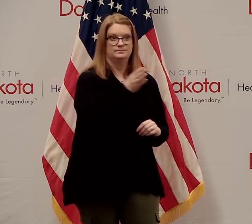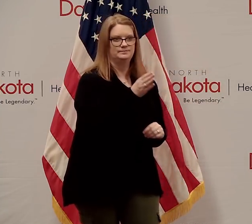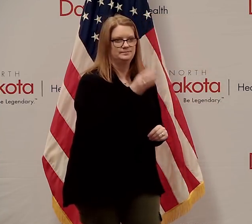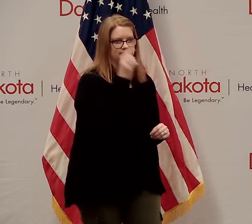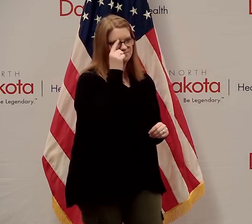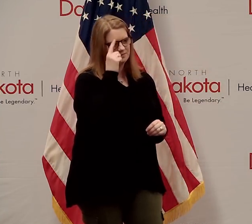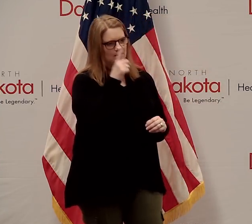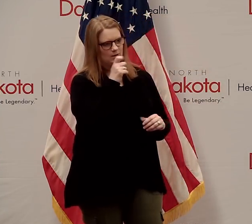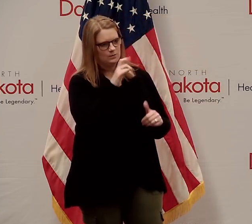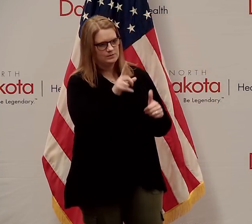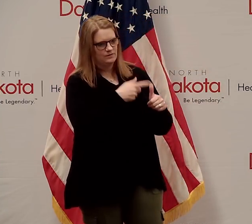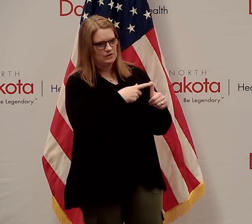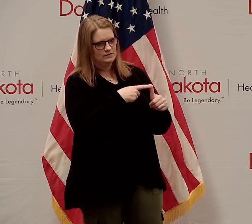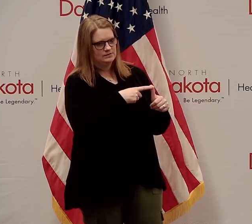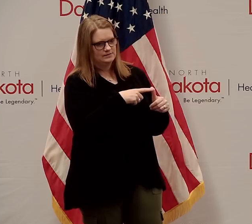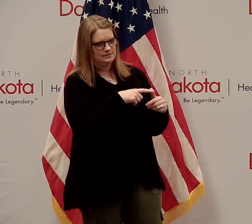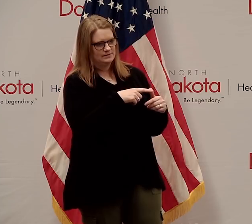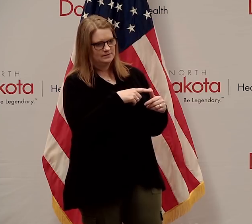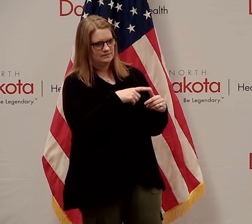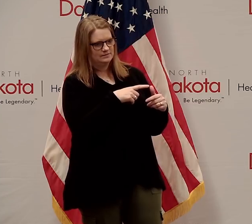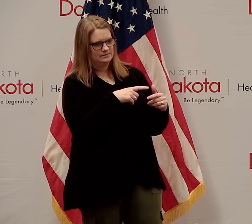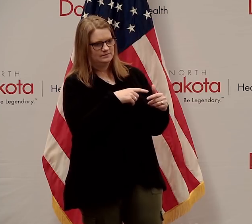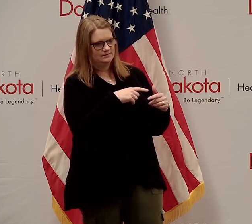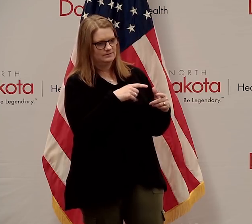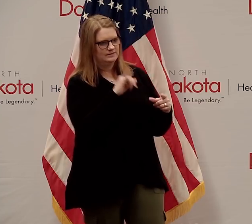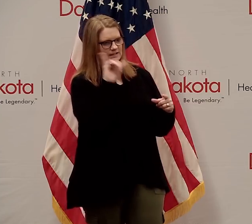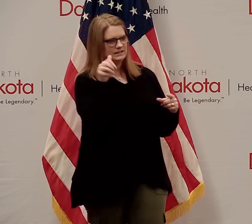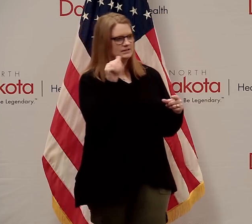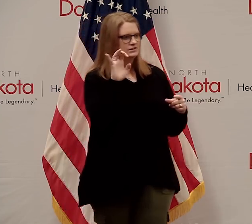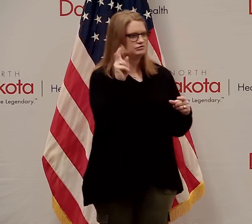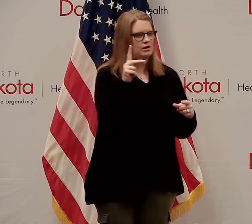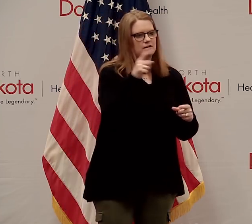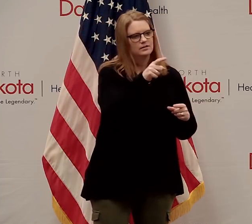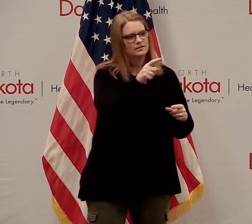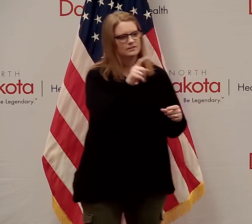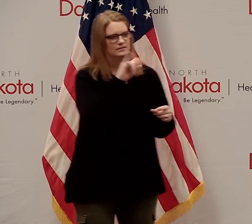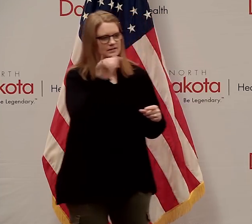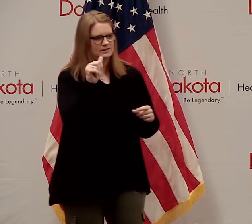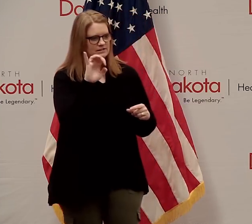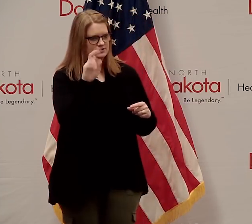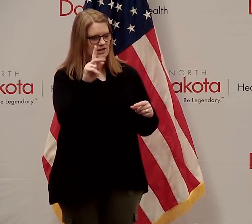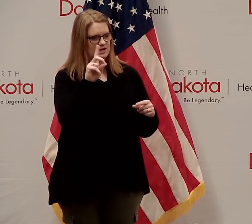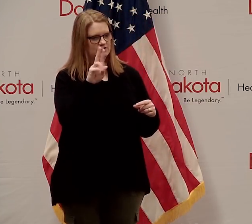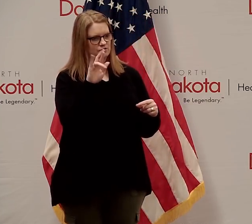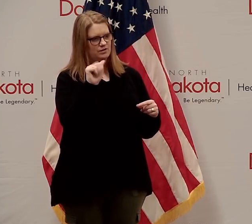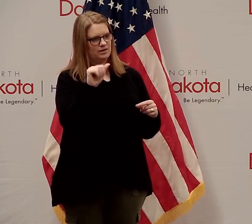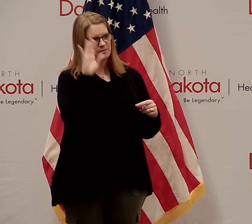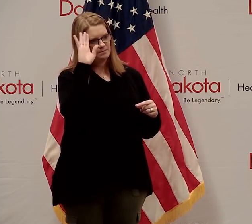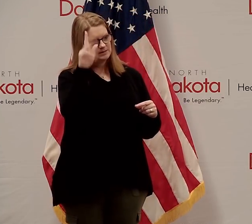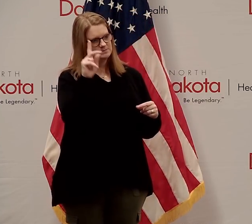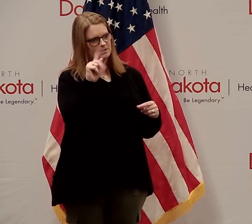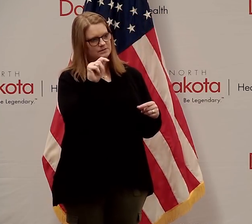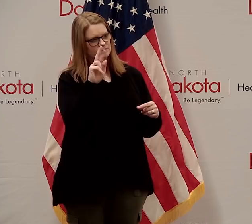Okay, who's first over here? Did you guys decide? Okay, deferring to Jack Dura, Bismarck Tribune.